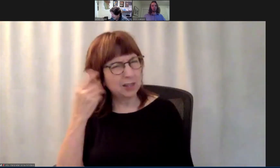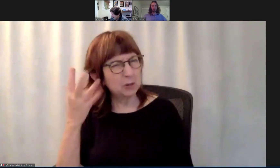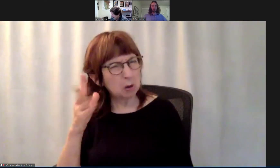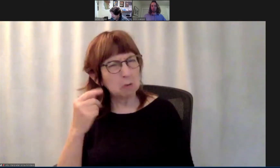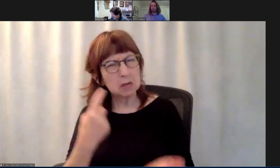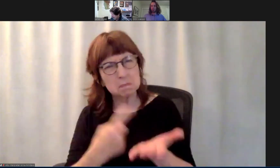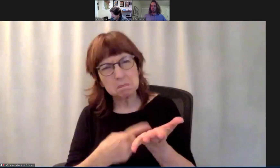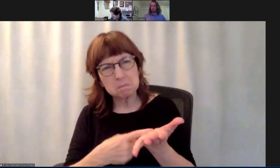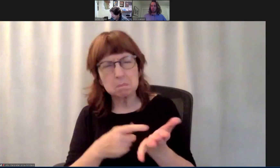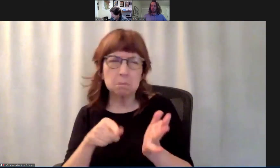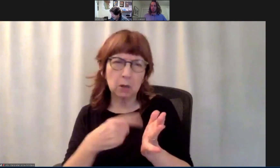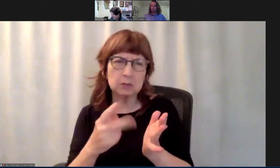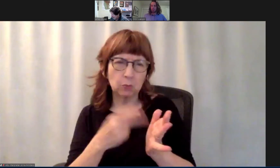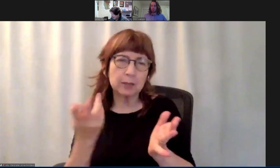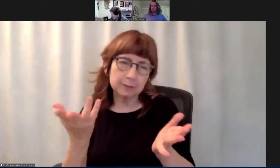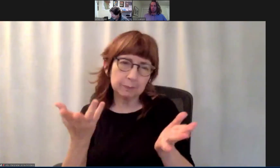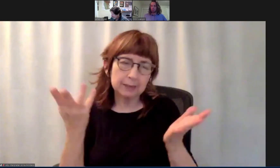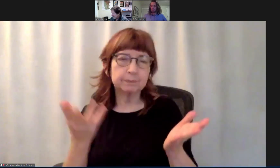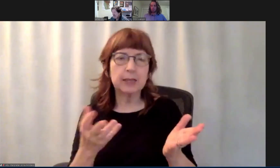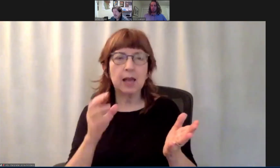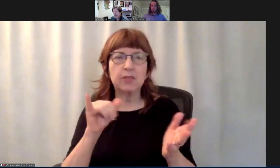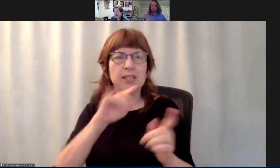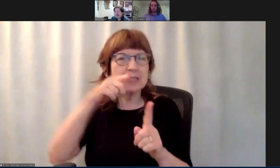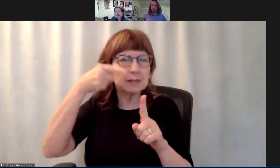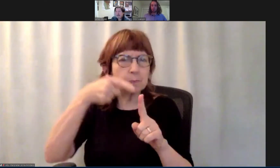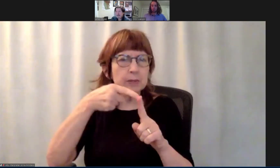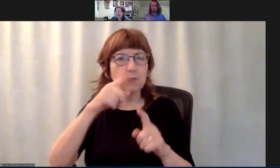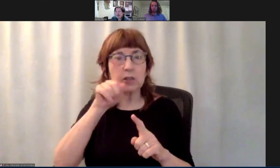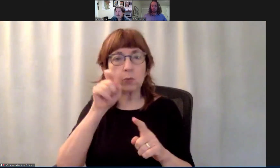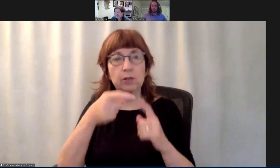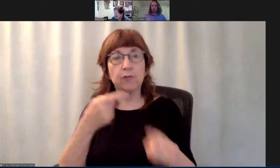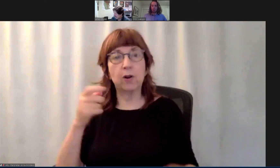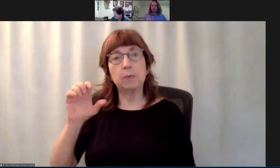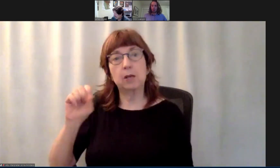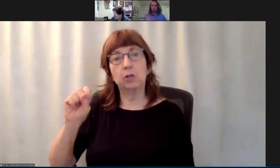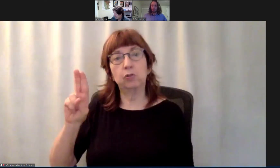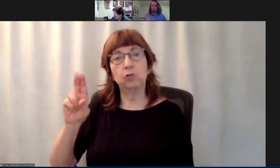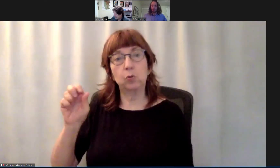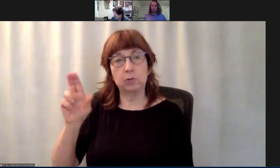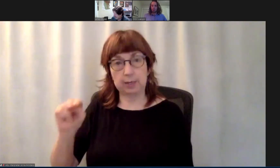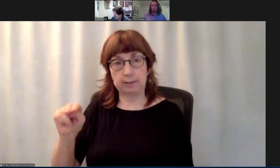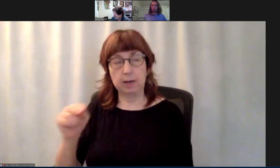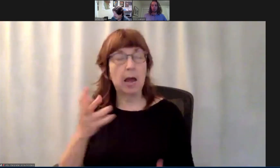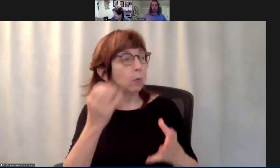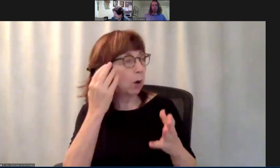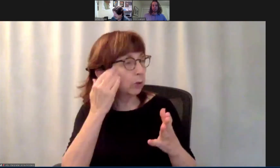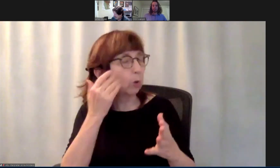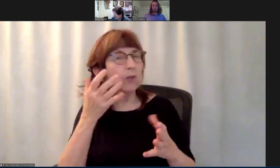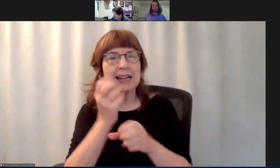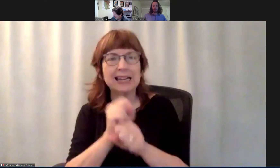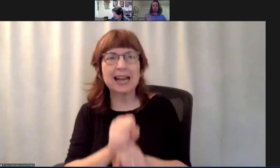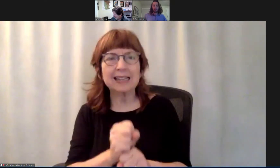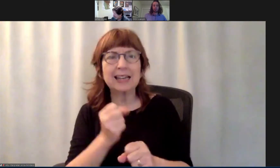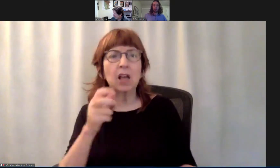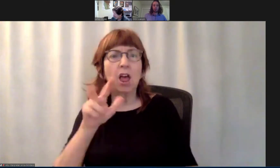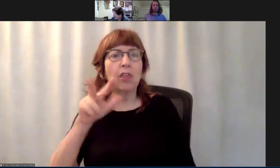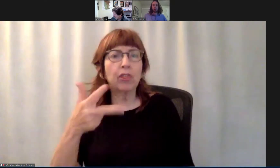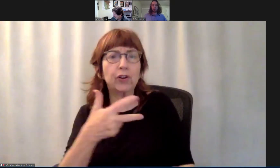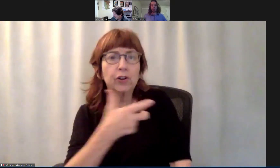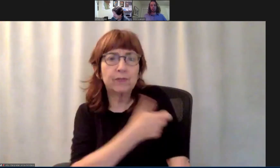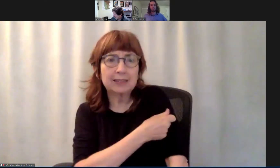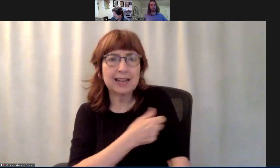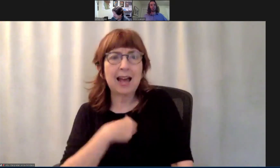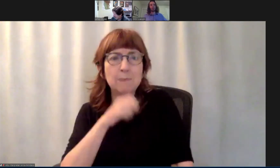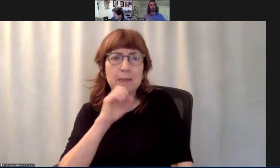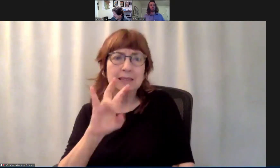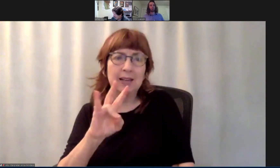once or twice, Dr. Coren, but this is a specific question from Susan. I want to know if I can get a third vaccine. I'm 71